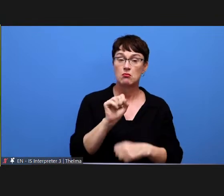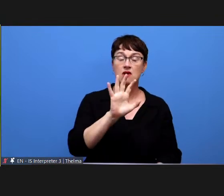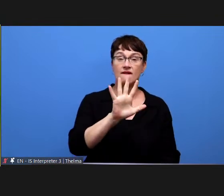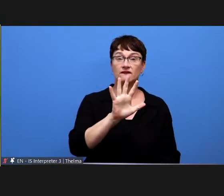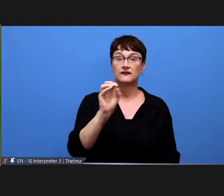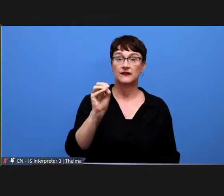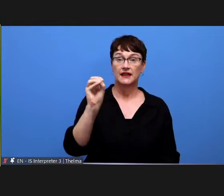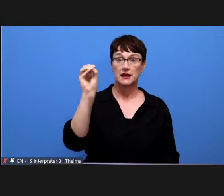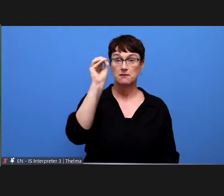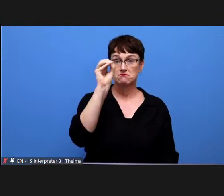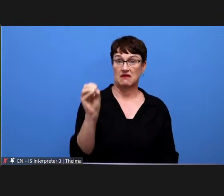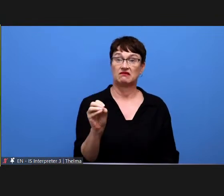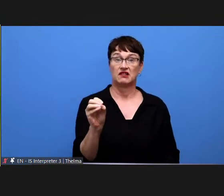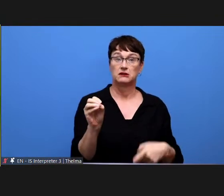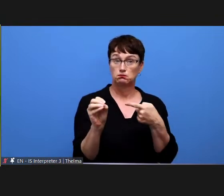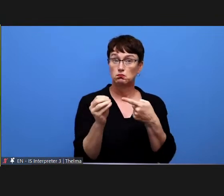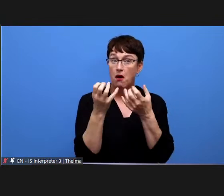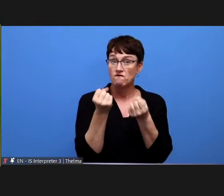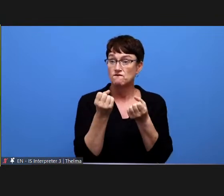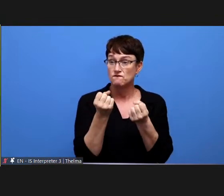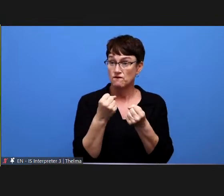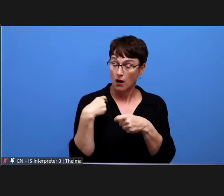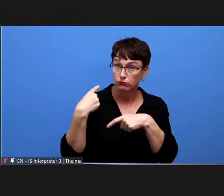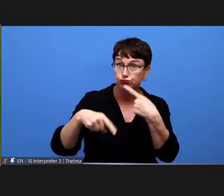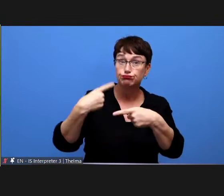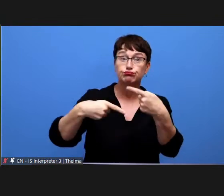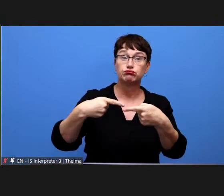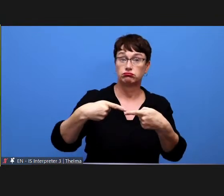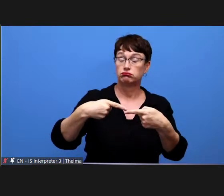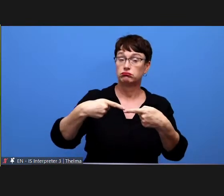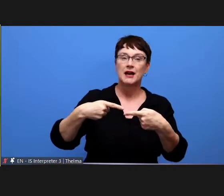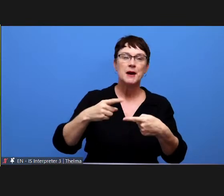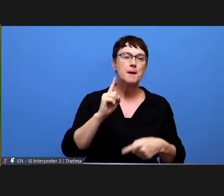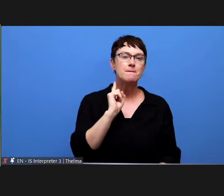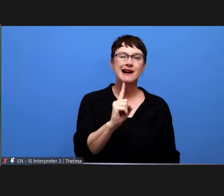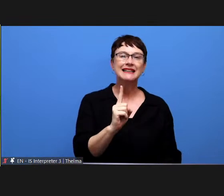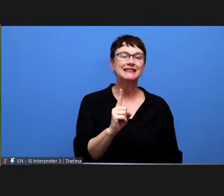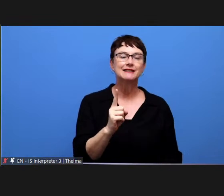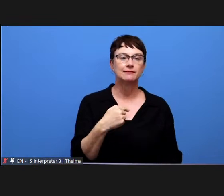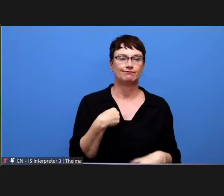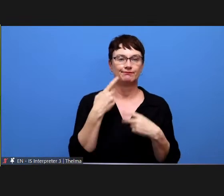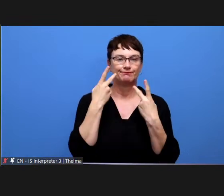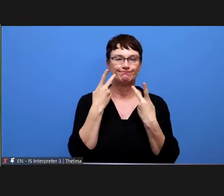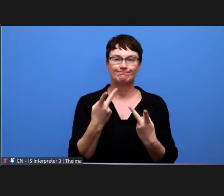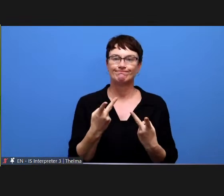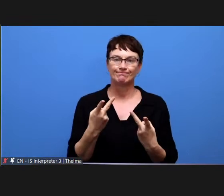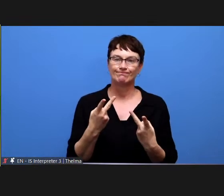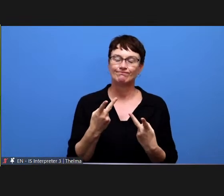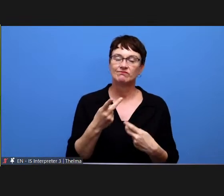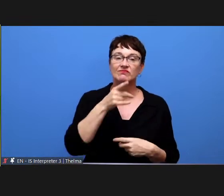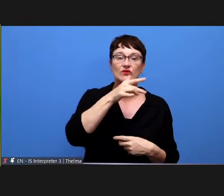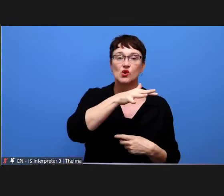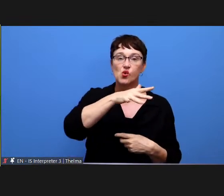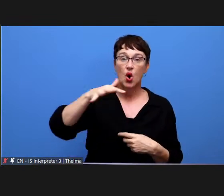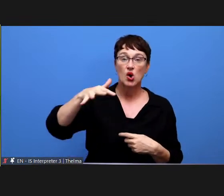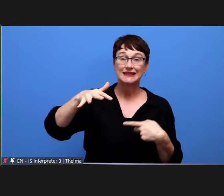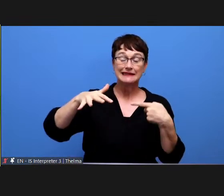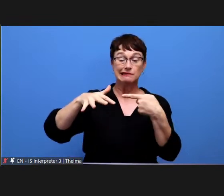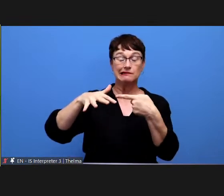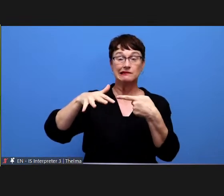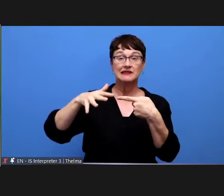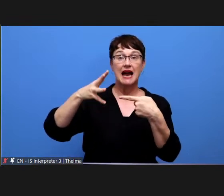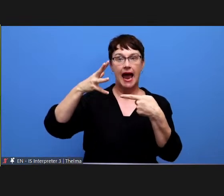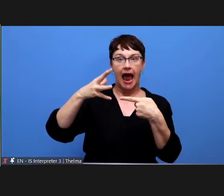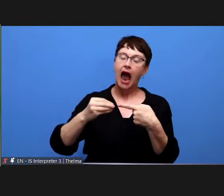use efficiency, but at the same time we see that the water stress level has increased throughout the